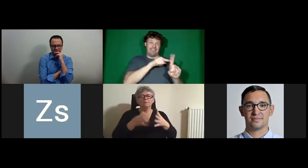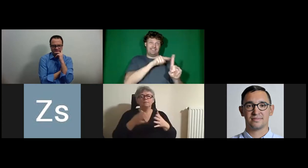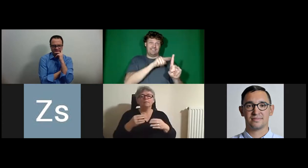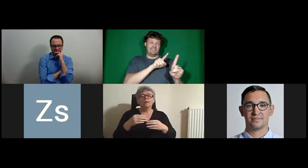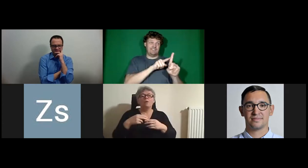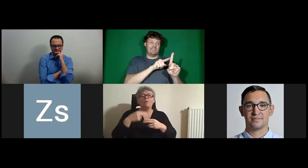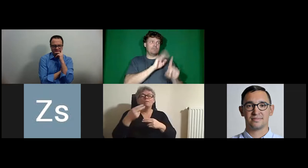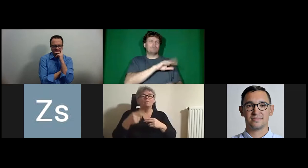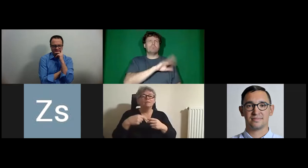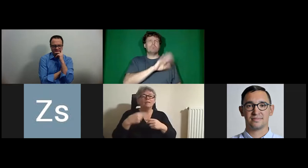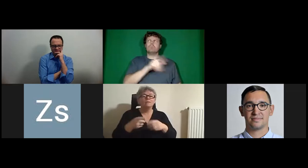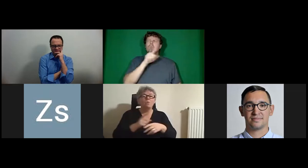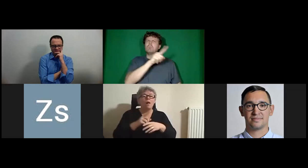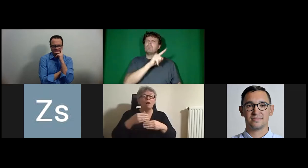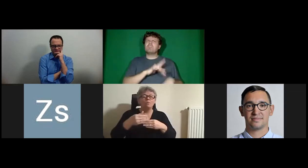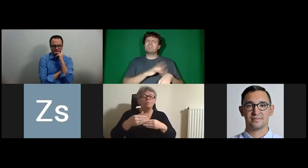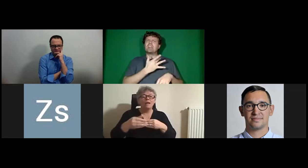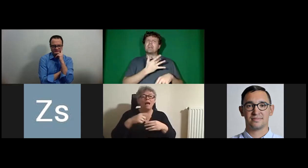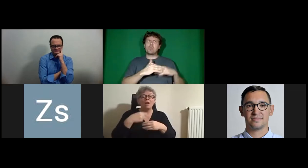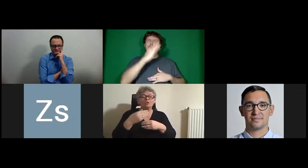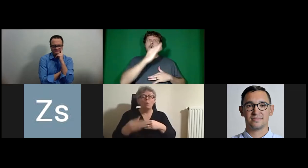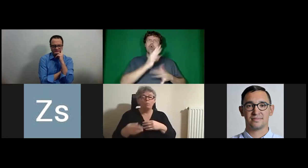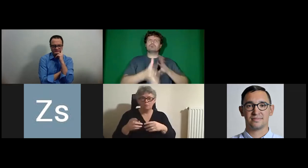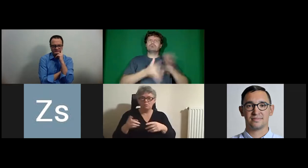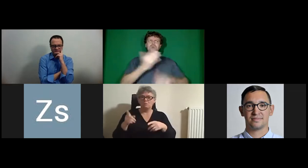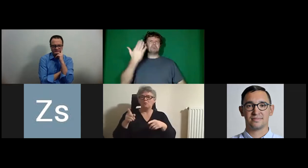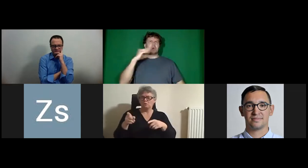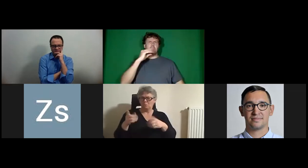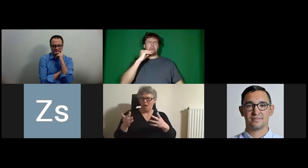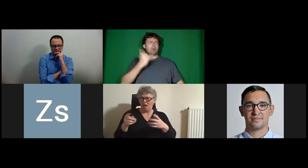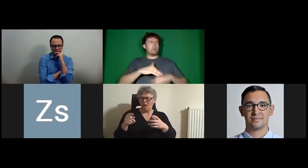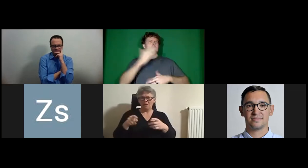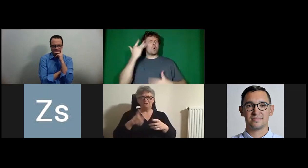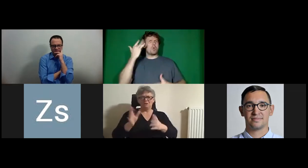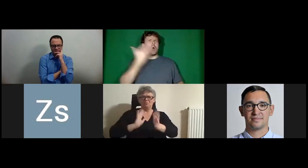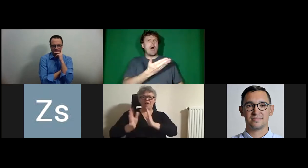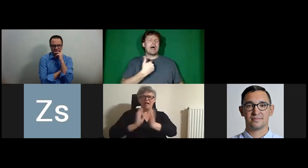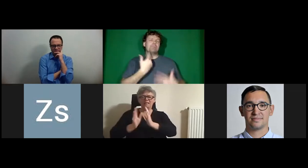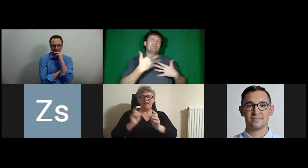he's not intelligent because he can't speak. He just has a different language, sign language.